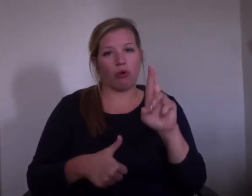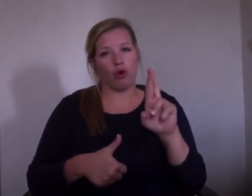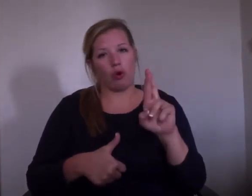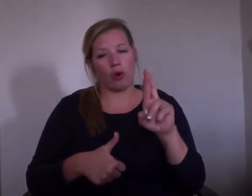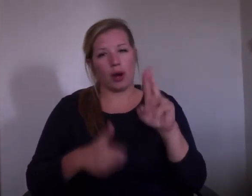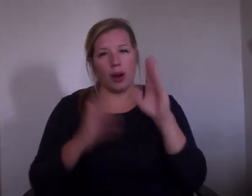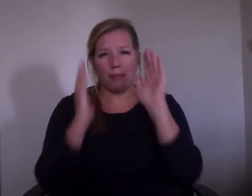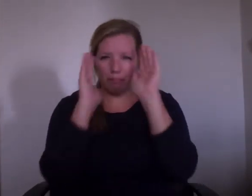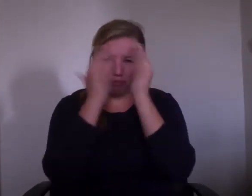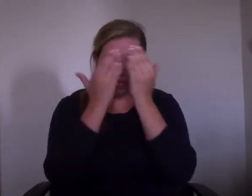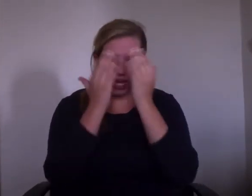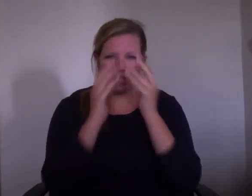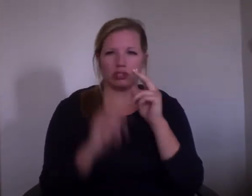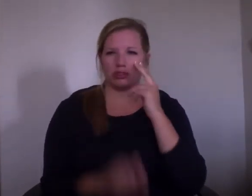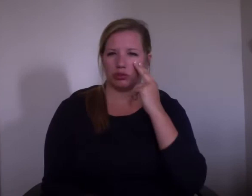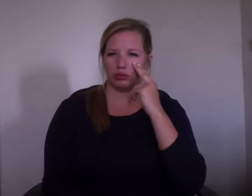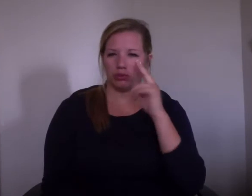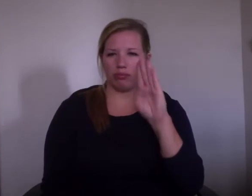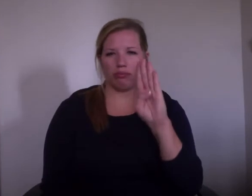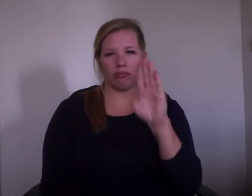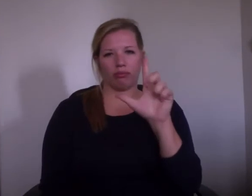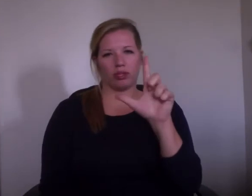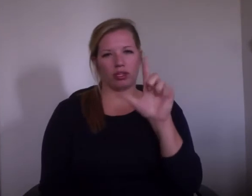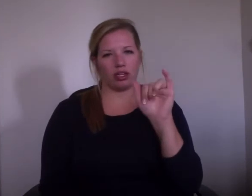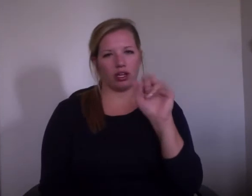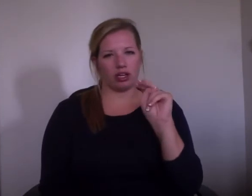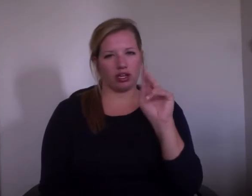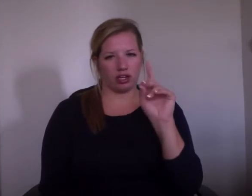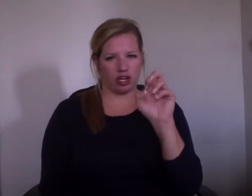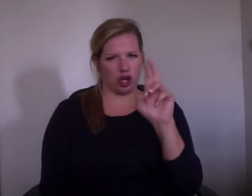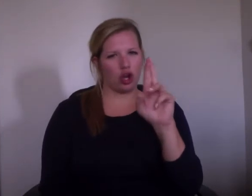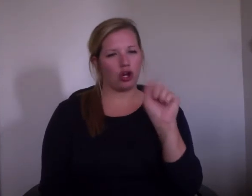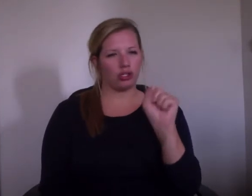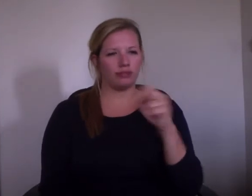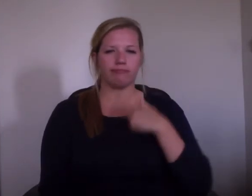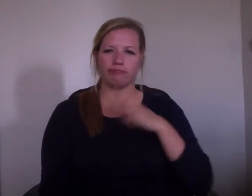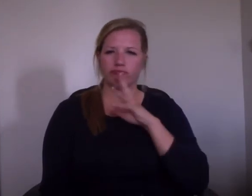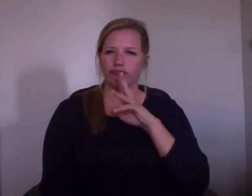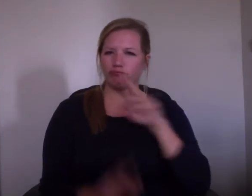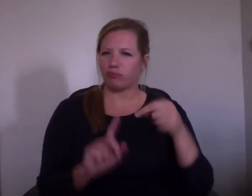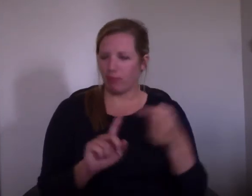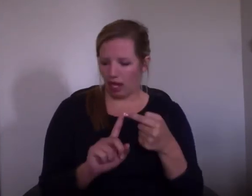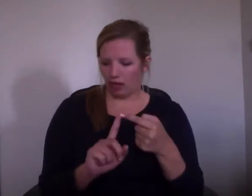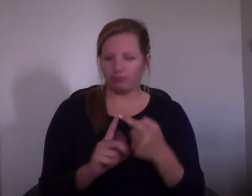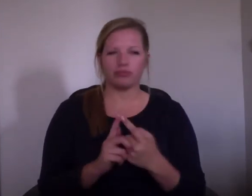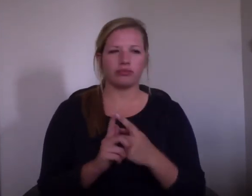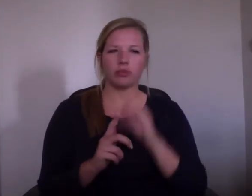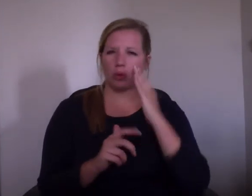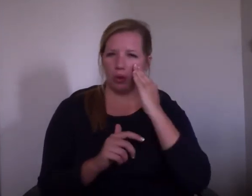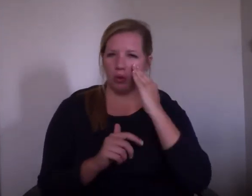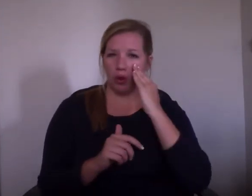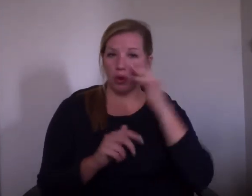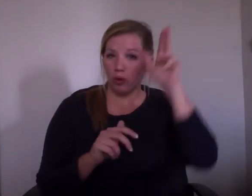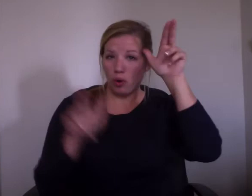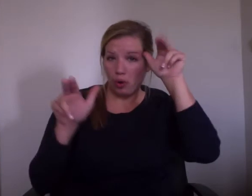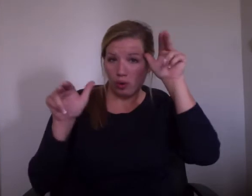Now, blinders, what I'm talking about when I use that term, are the type that horses wear when they run